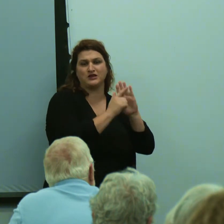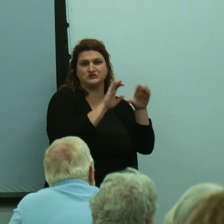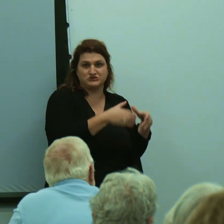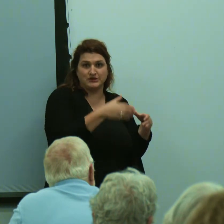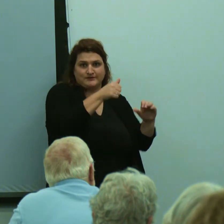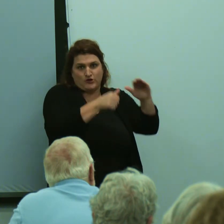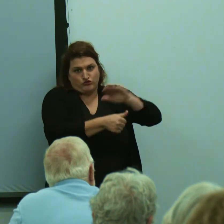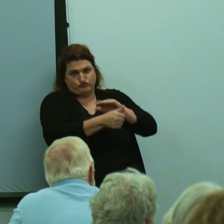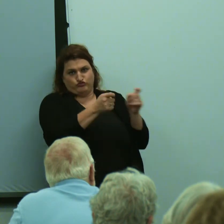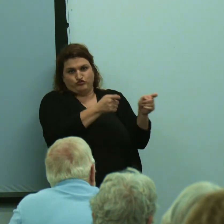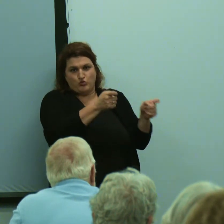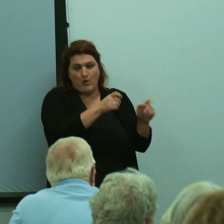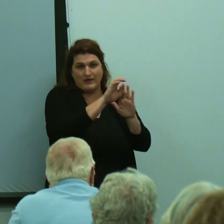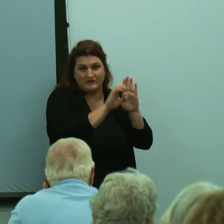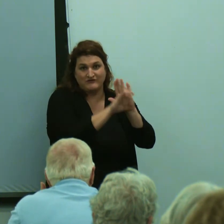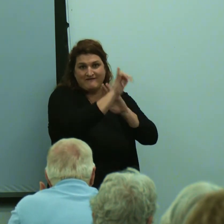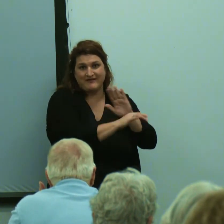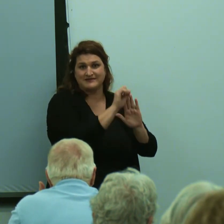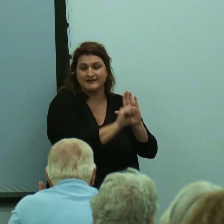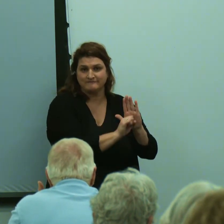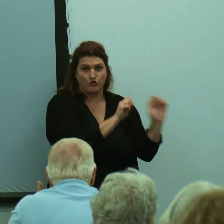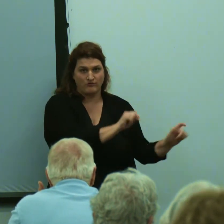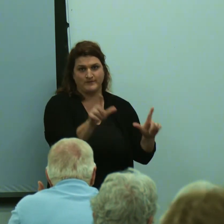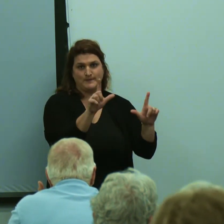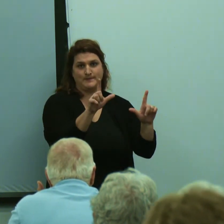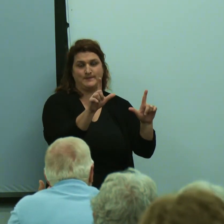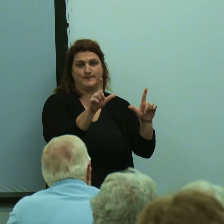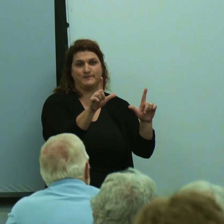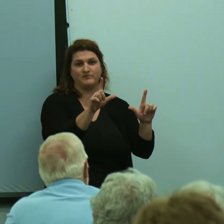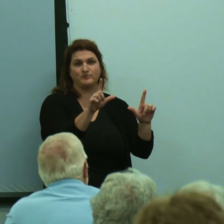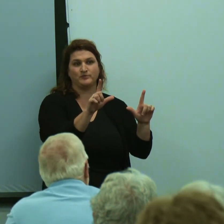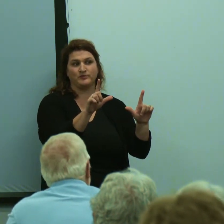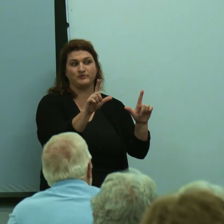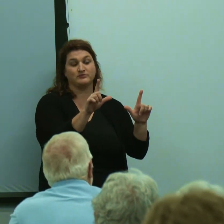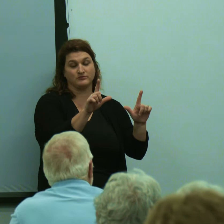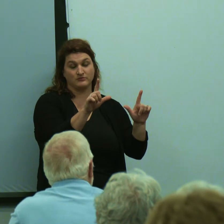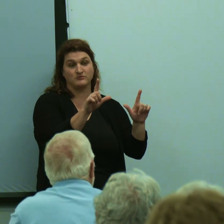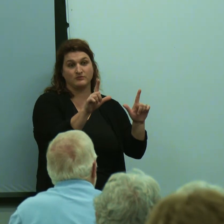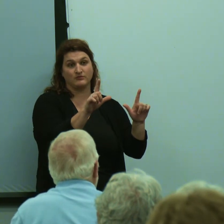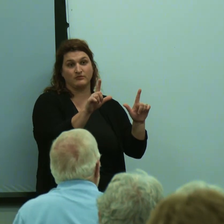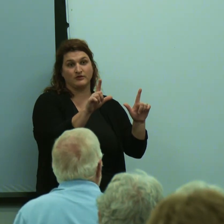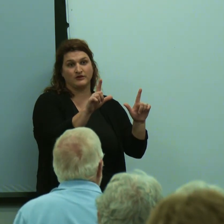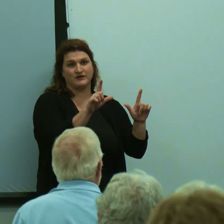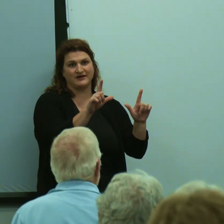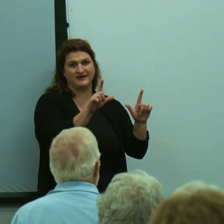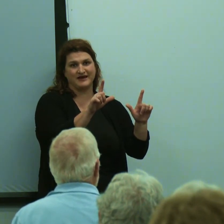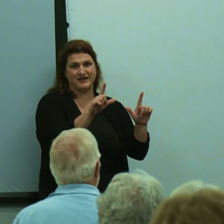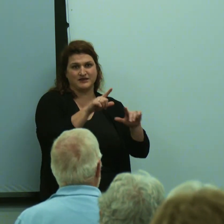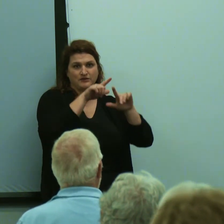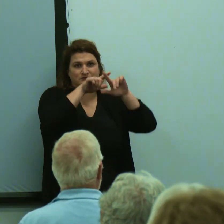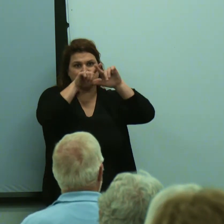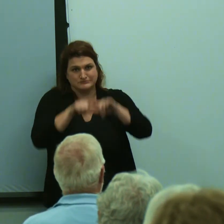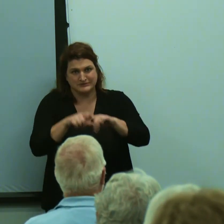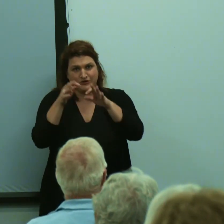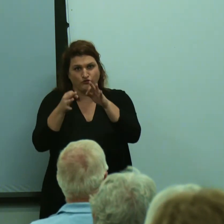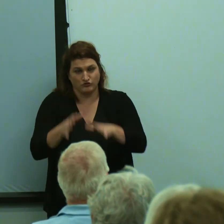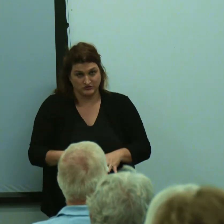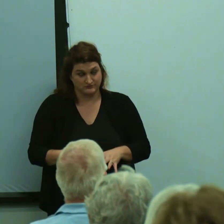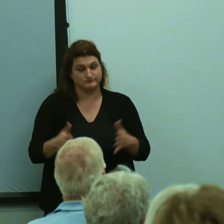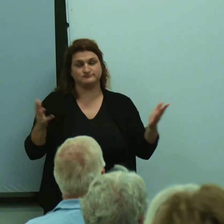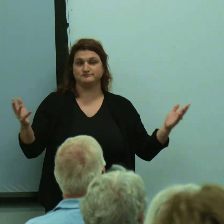of the Constitution of that state, and it's subject to the courts.